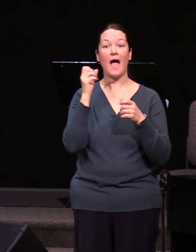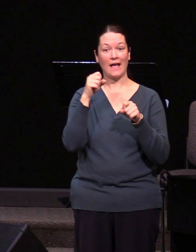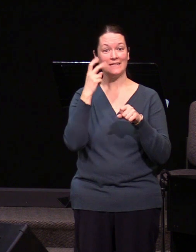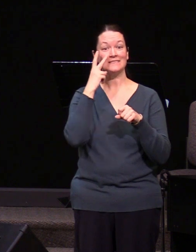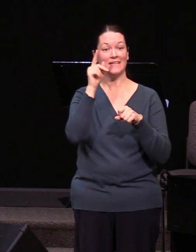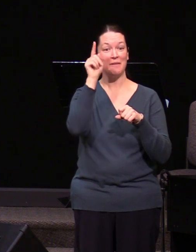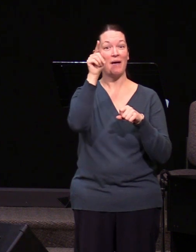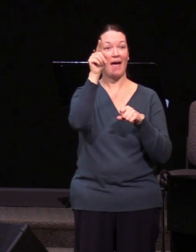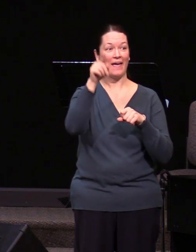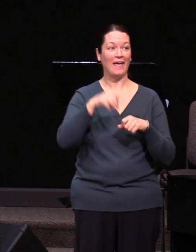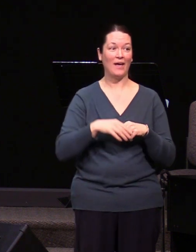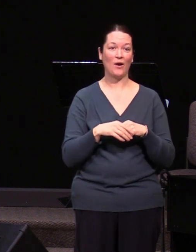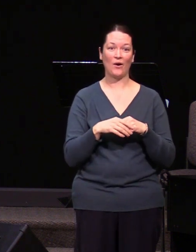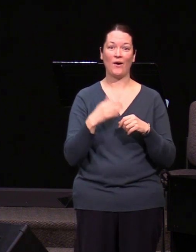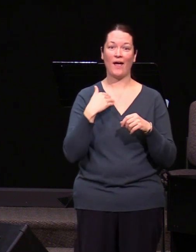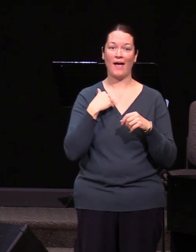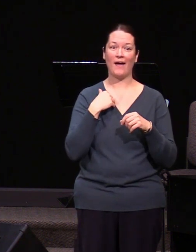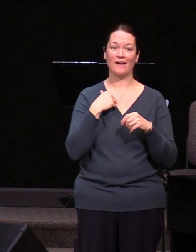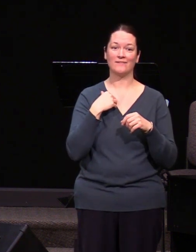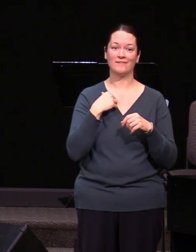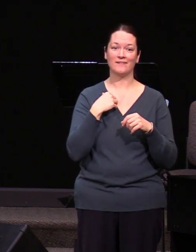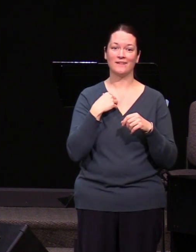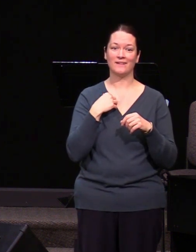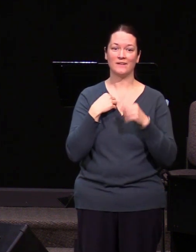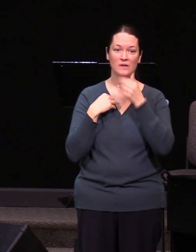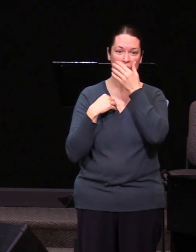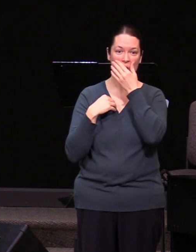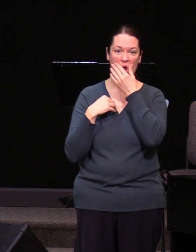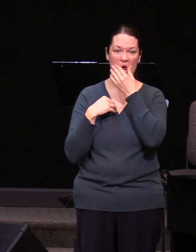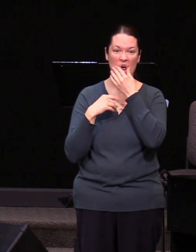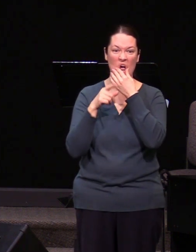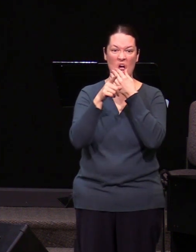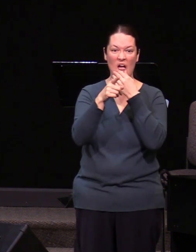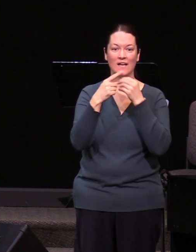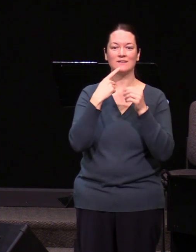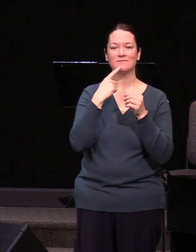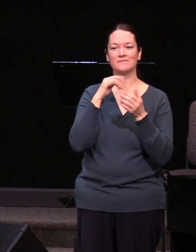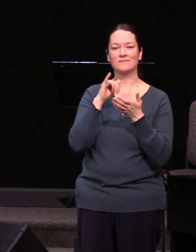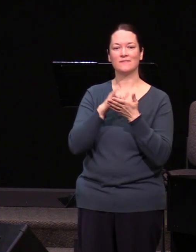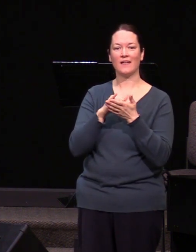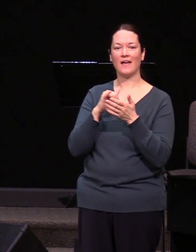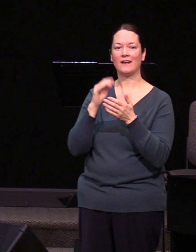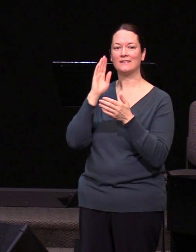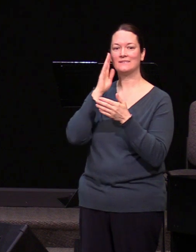back there.